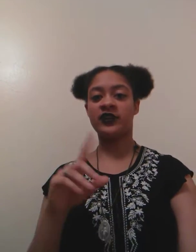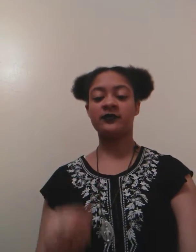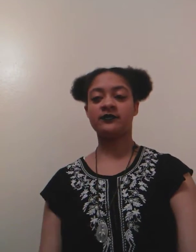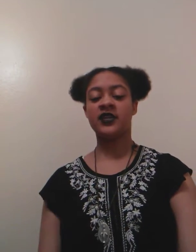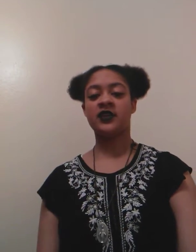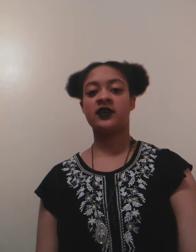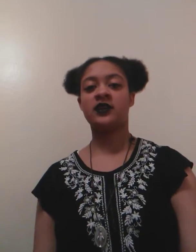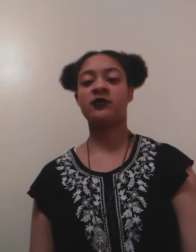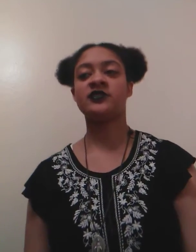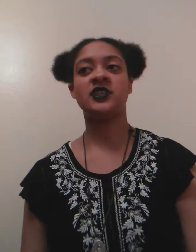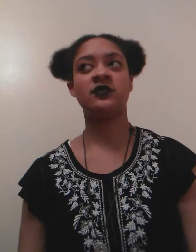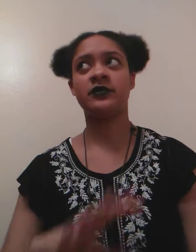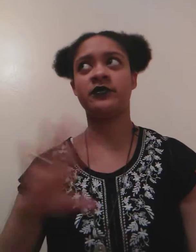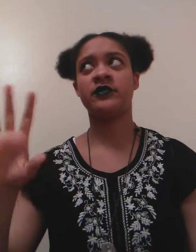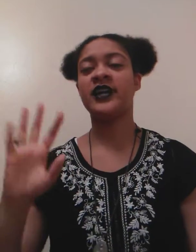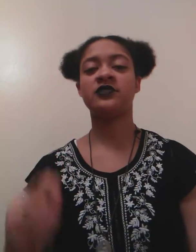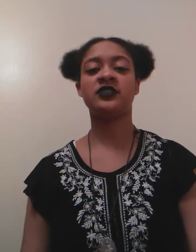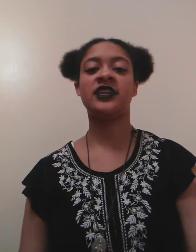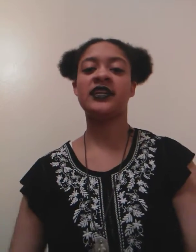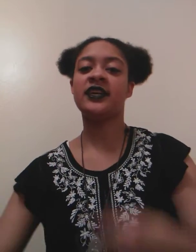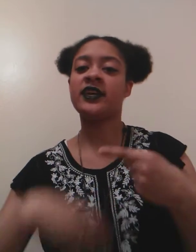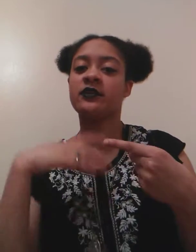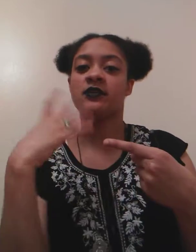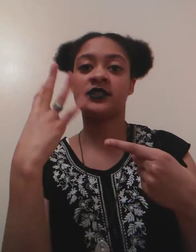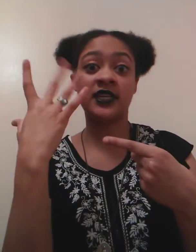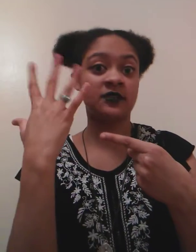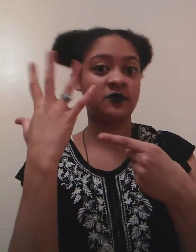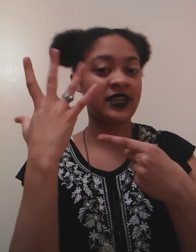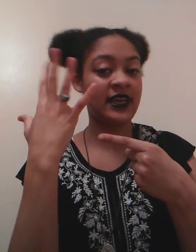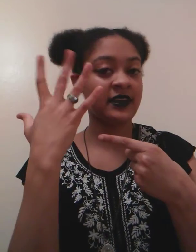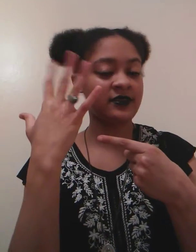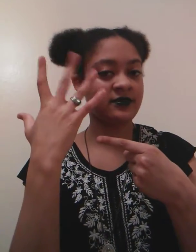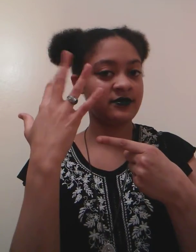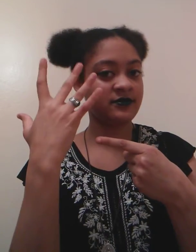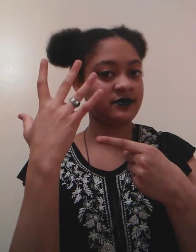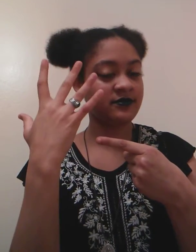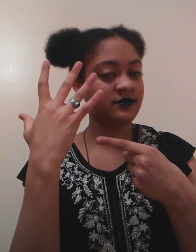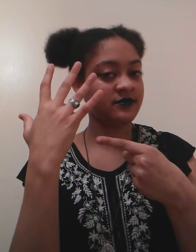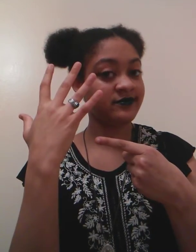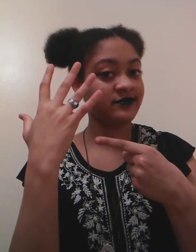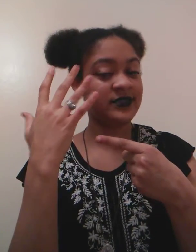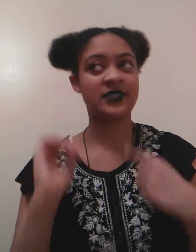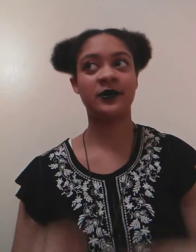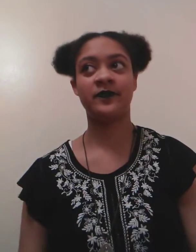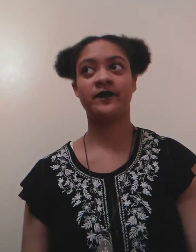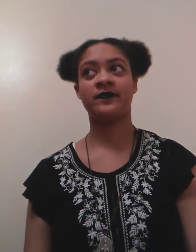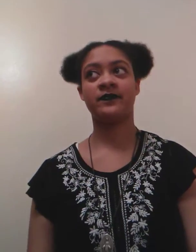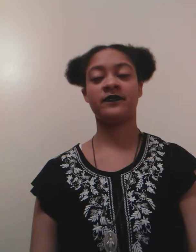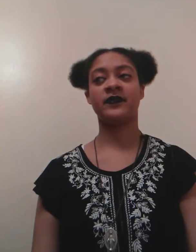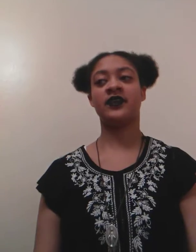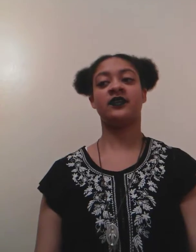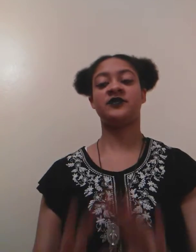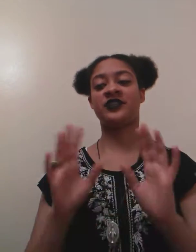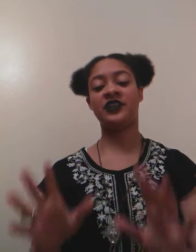warning, numbers 0 through 999 are all signed on one hand. So, just letting you